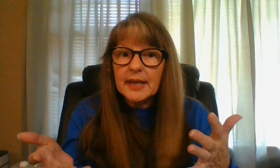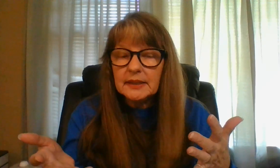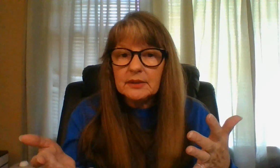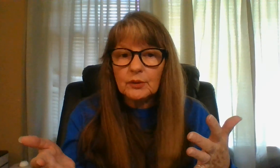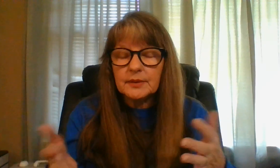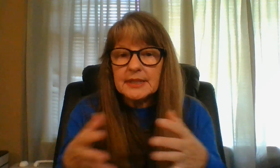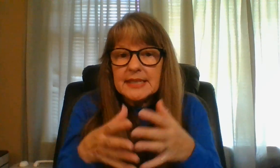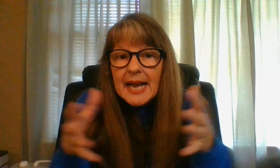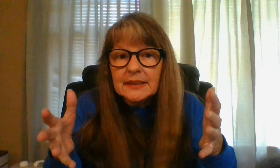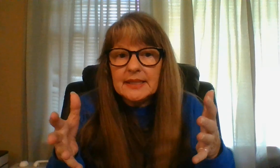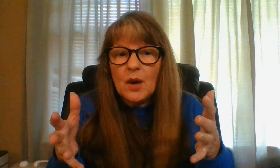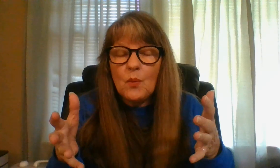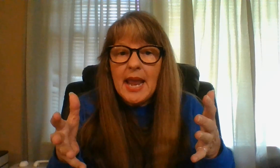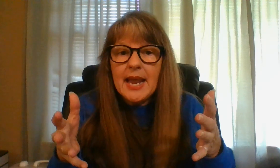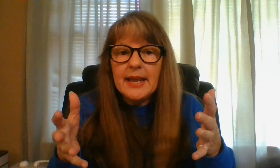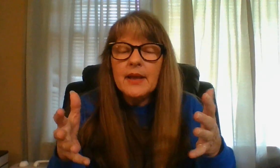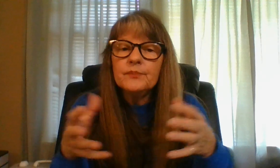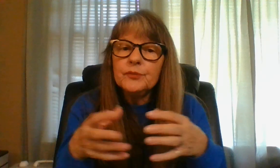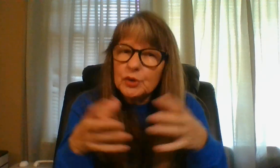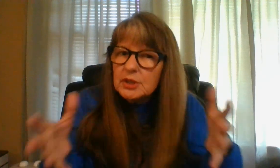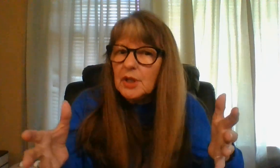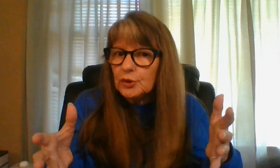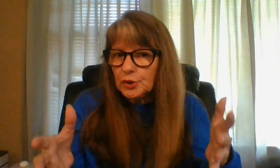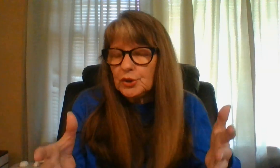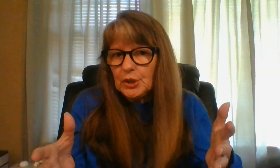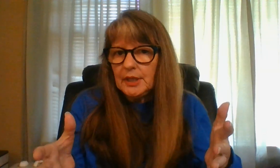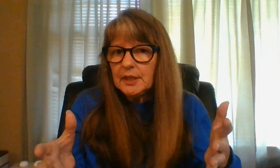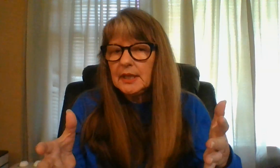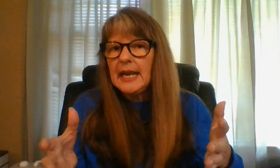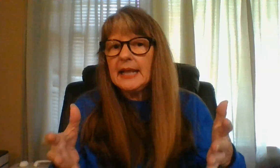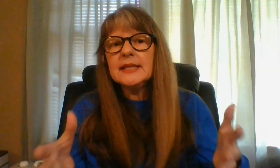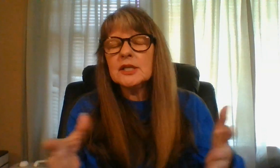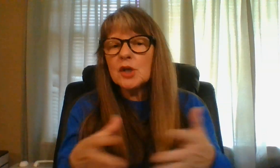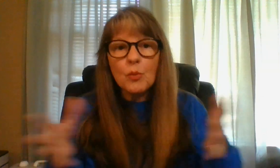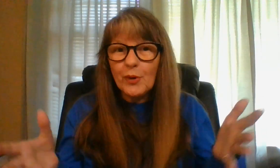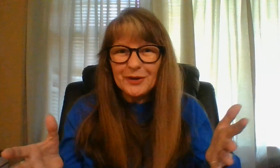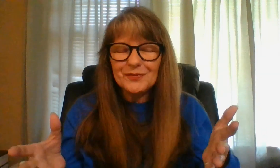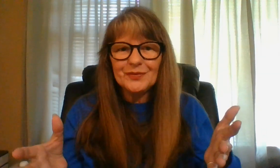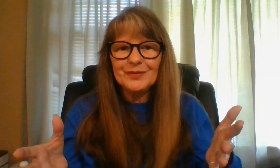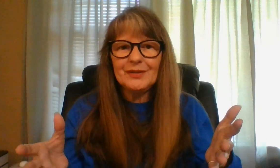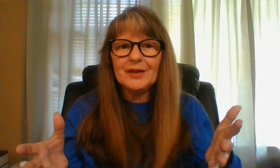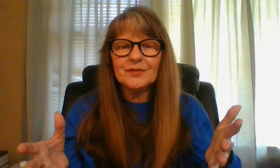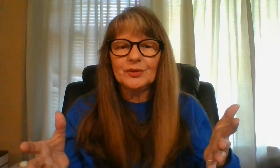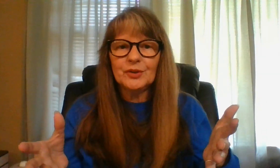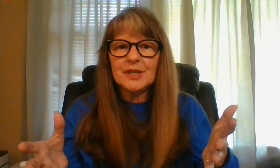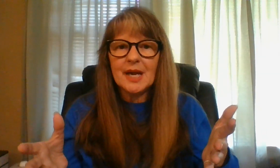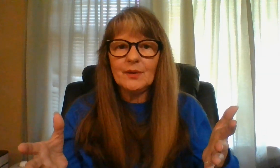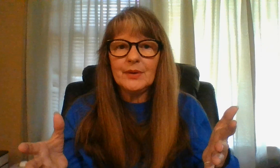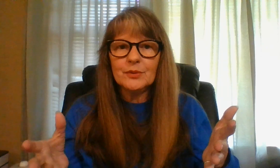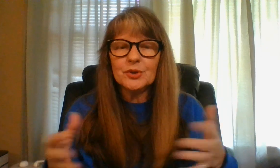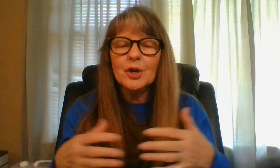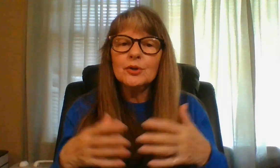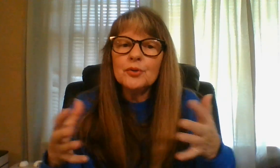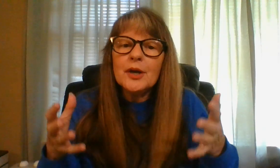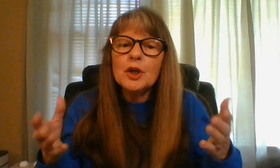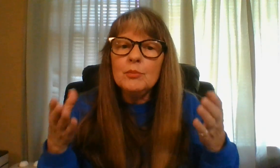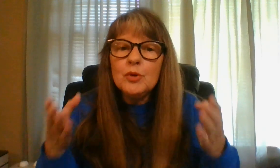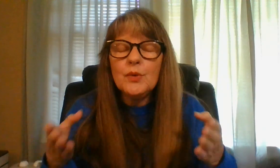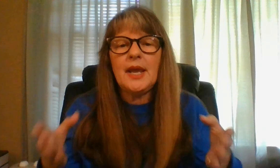directly or exactly that way, you're still understood. And I think that's the whole point of learning sign language. You're trying to communicate